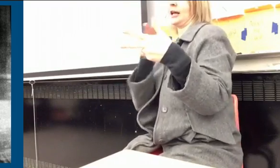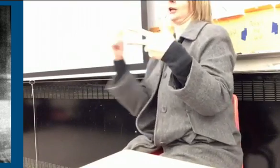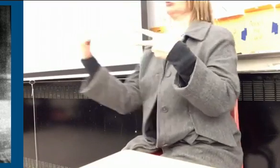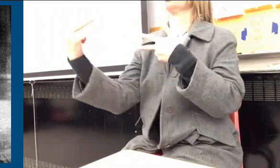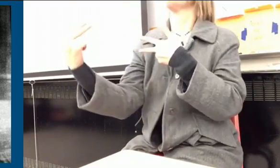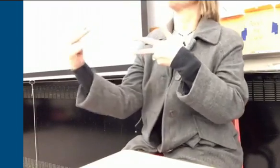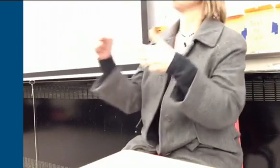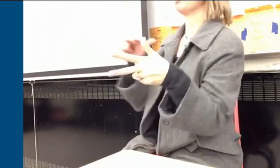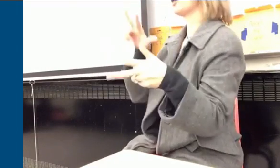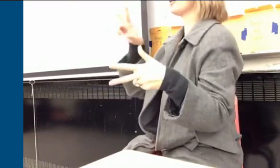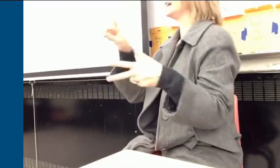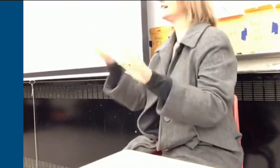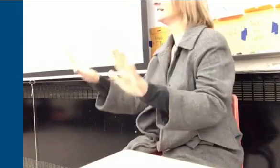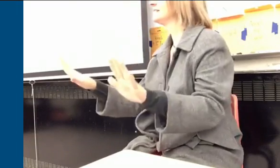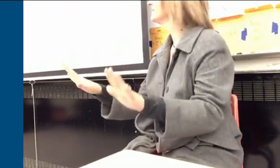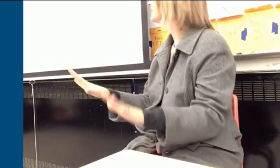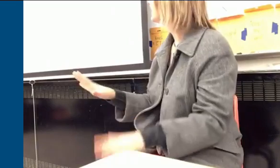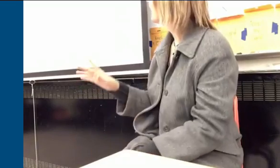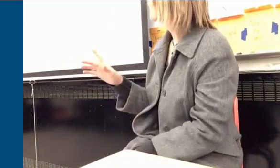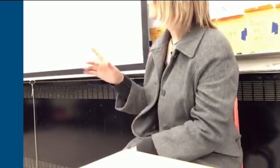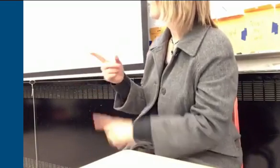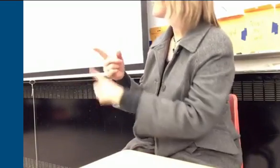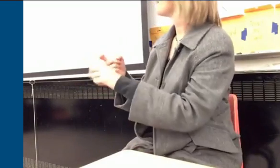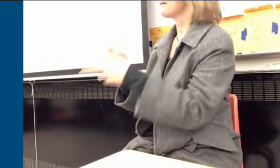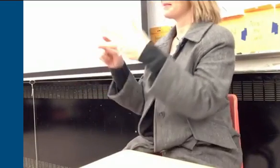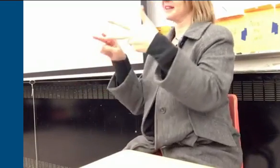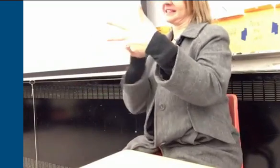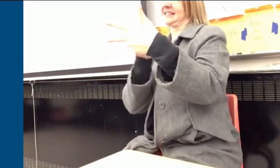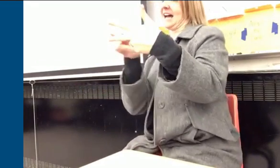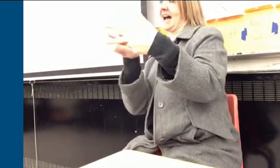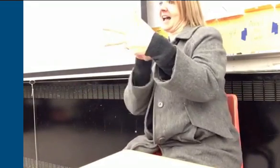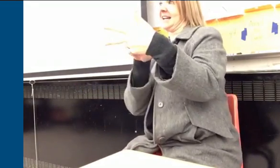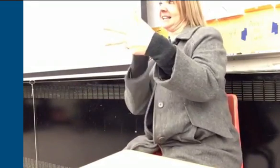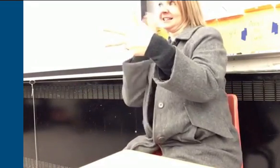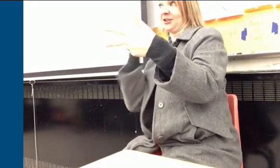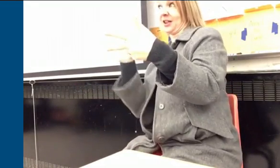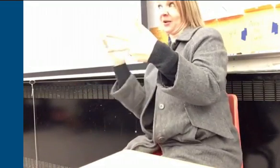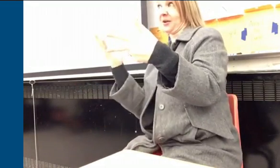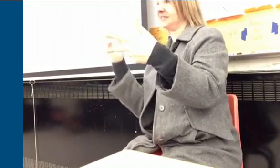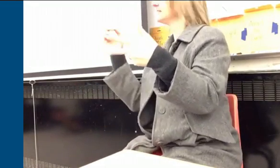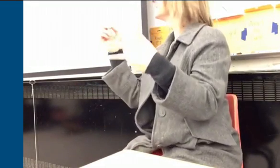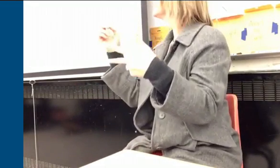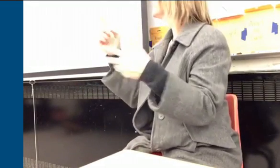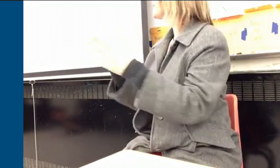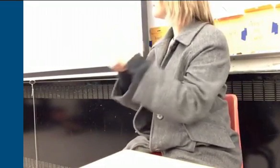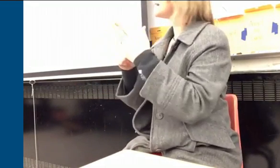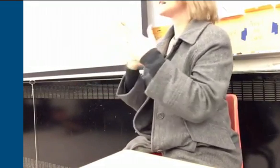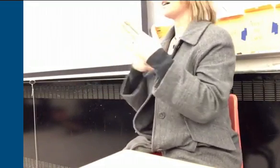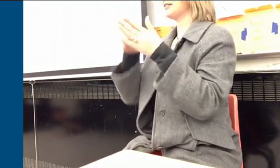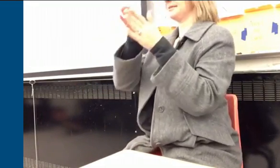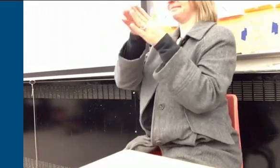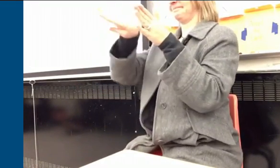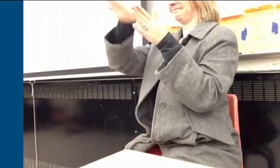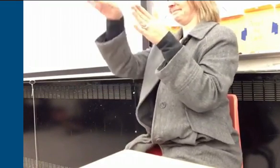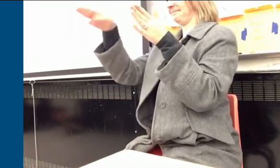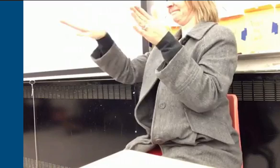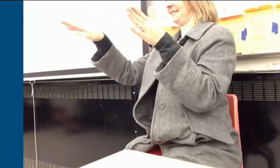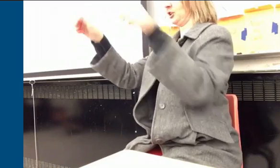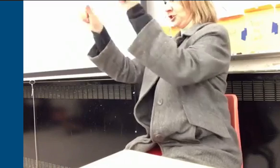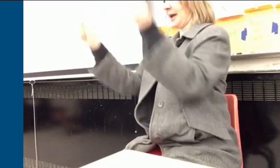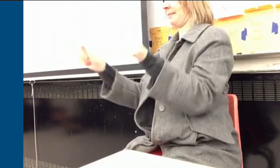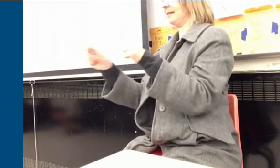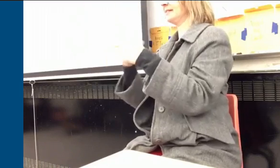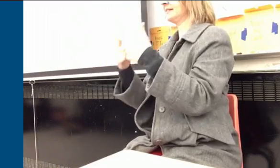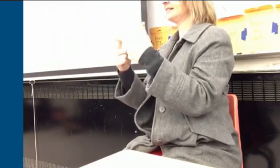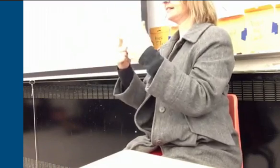thing. So here's what from the side your car needs to have. It needs to have some sort of a body, 2